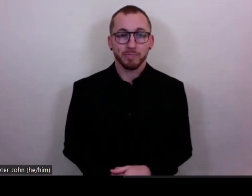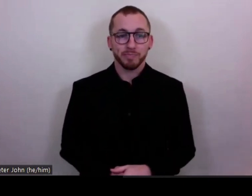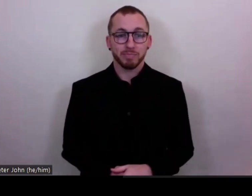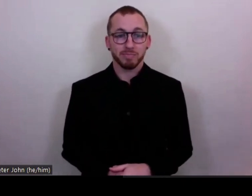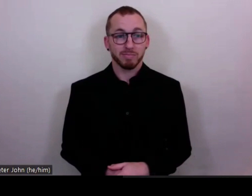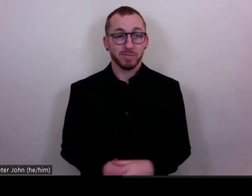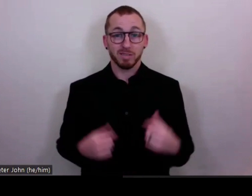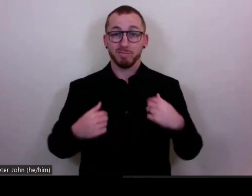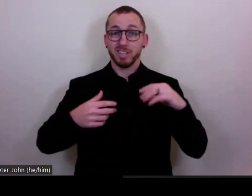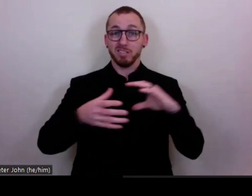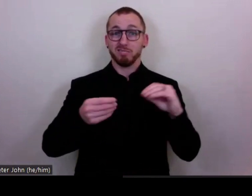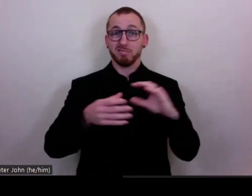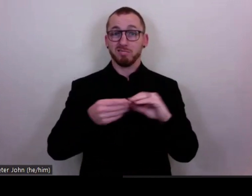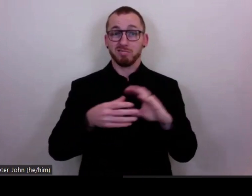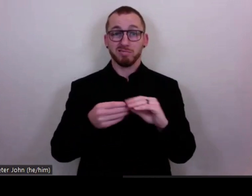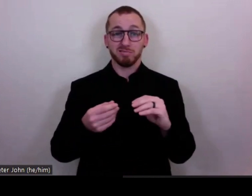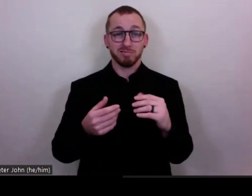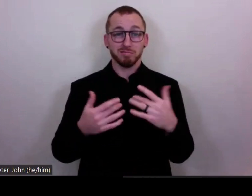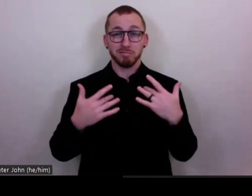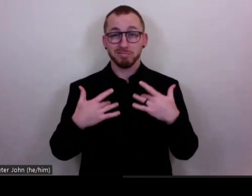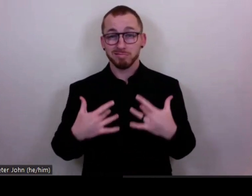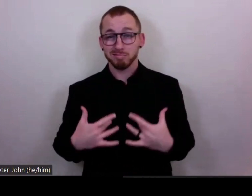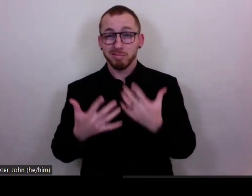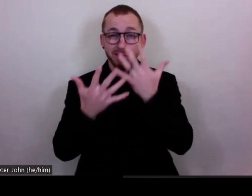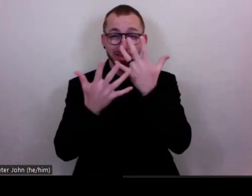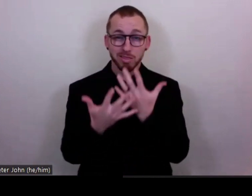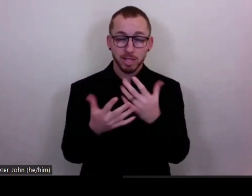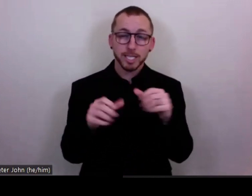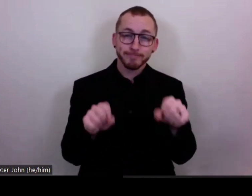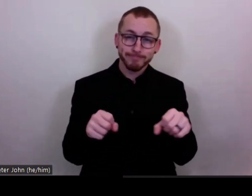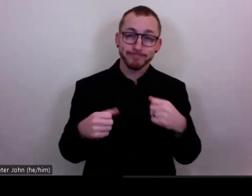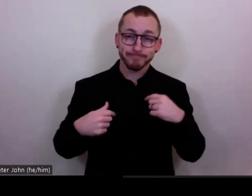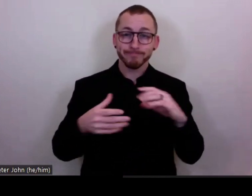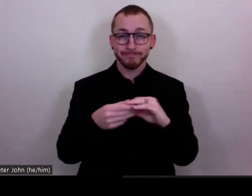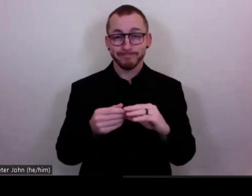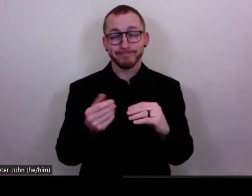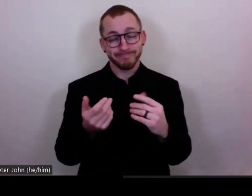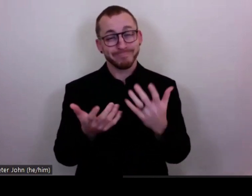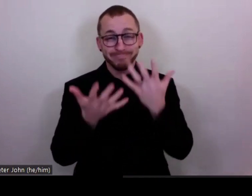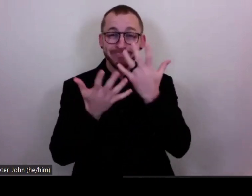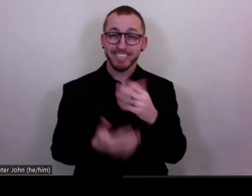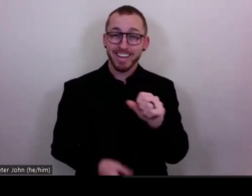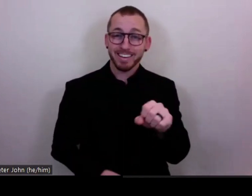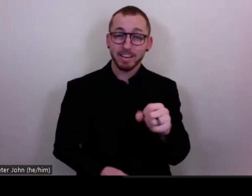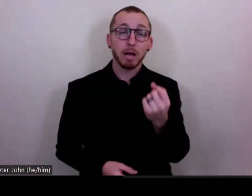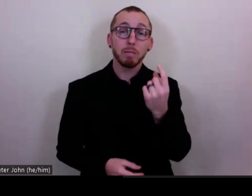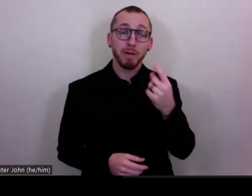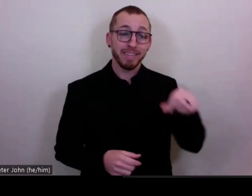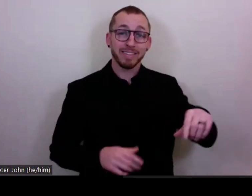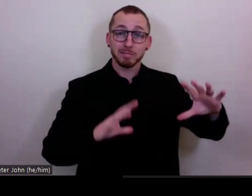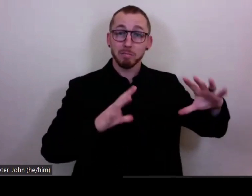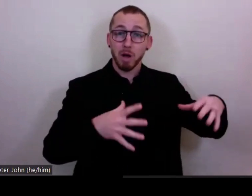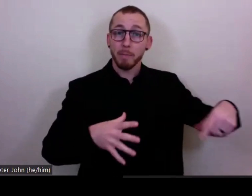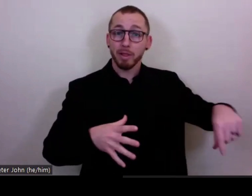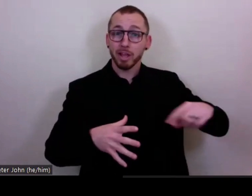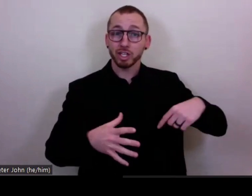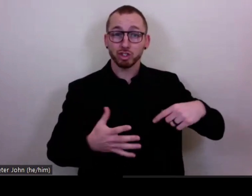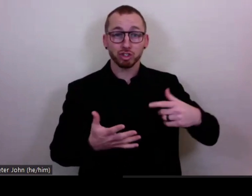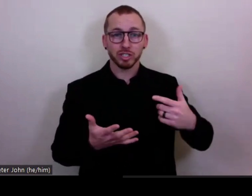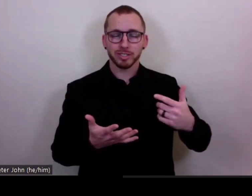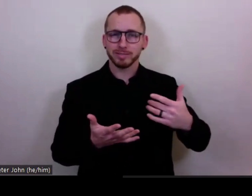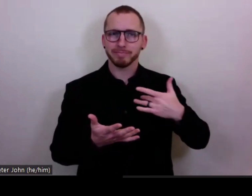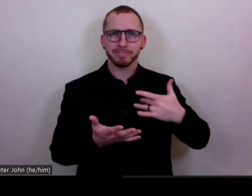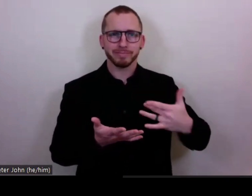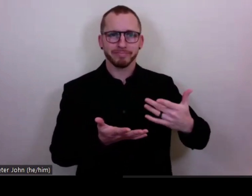maybe so, but I just want you all to understand that this is a population that is